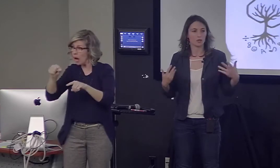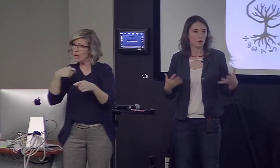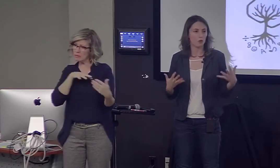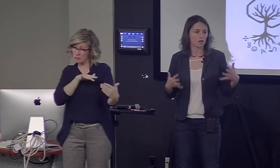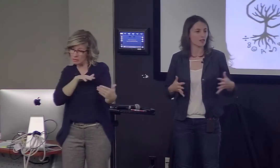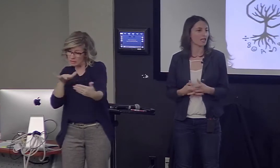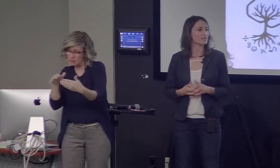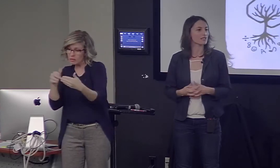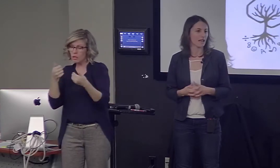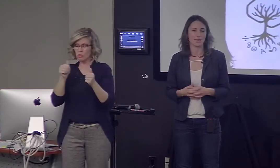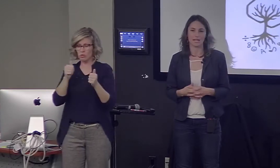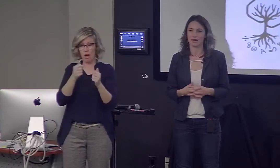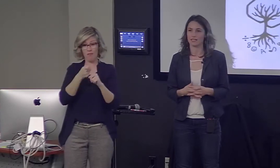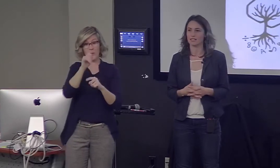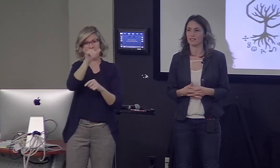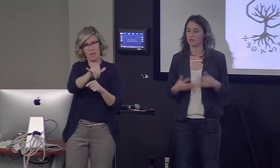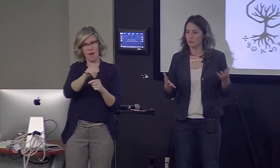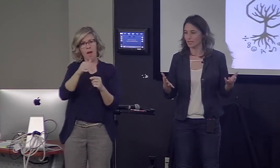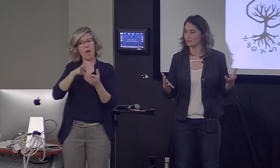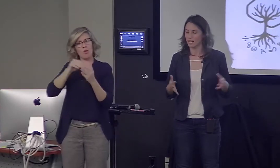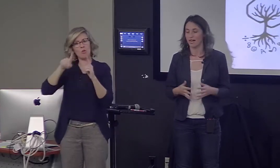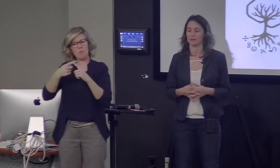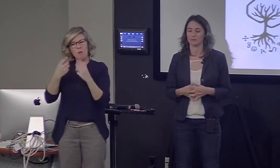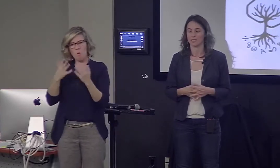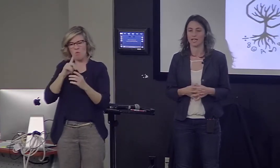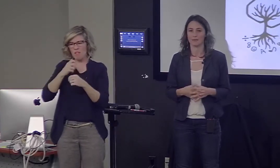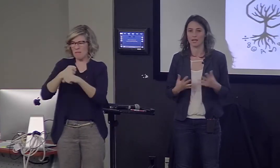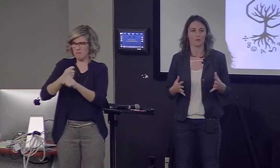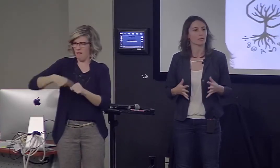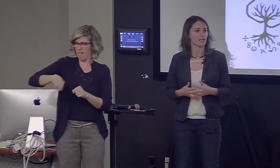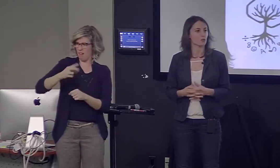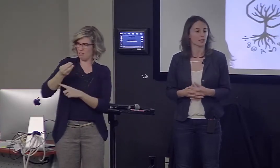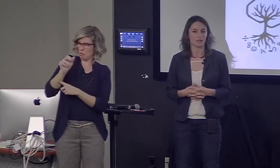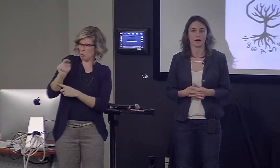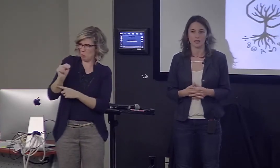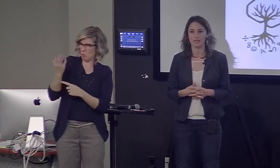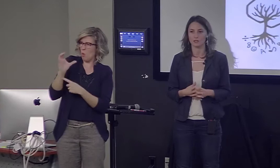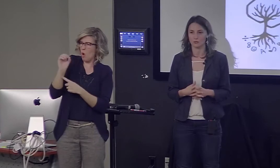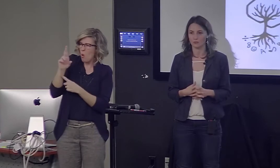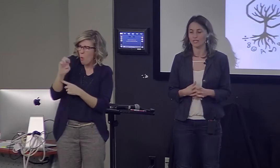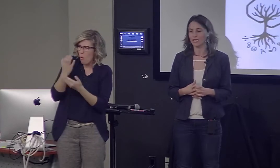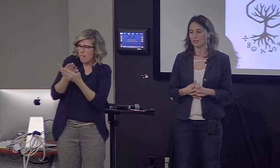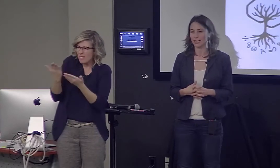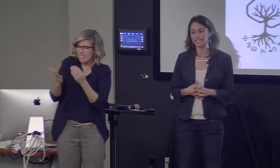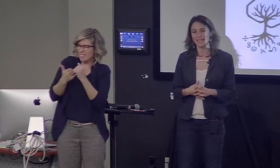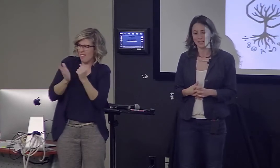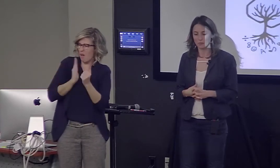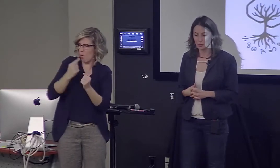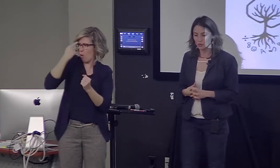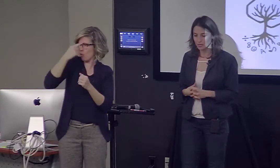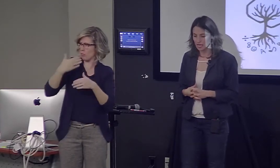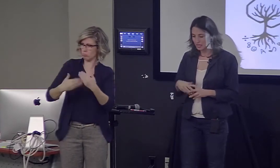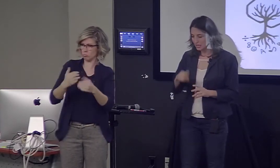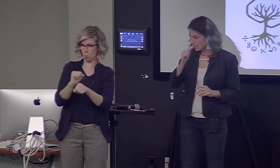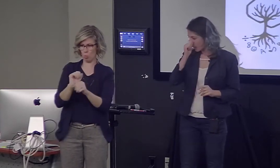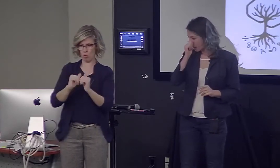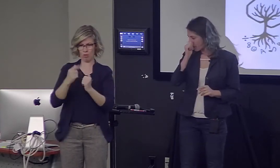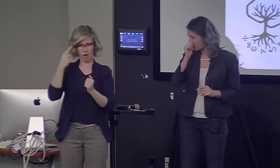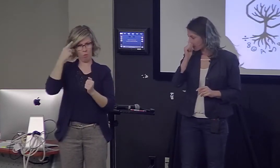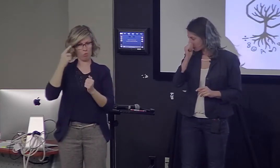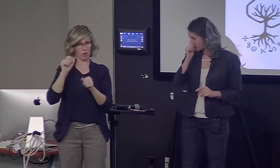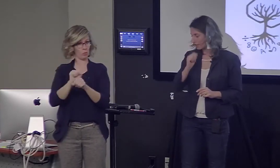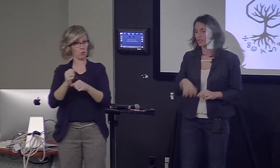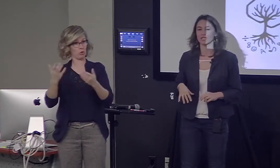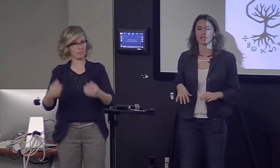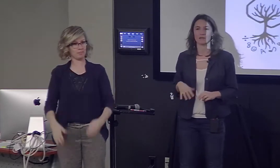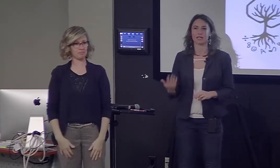kind of the core things that make us human and make our brains work the way that they do. So that's kind of the approach we take. A